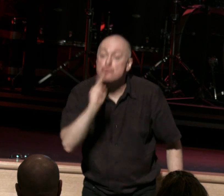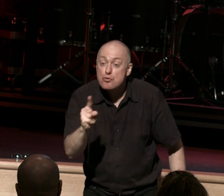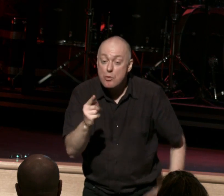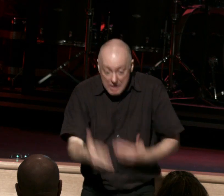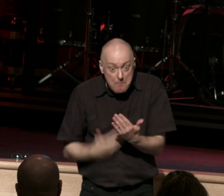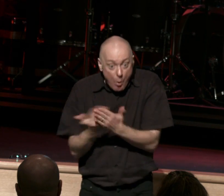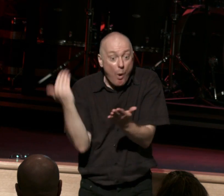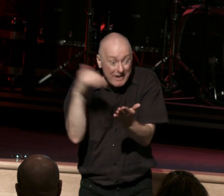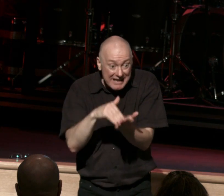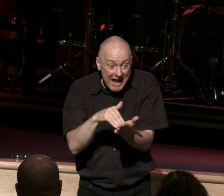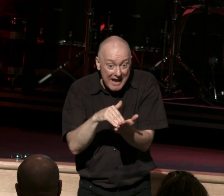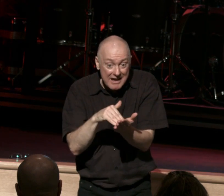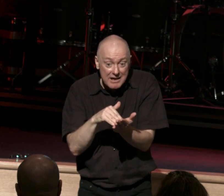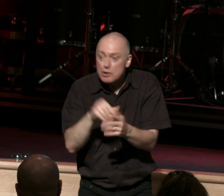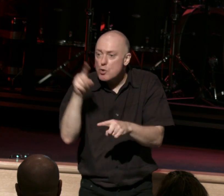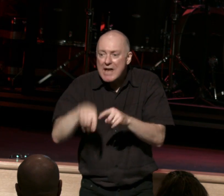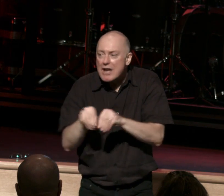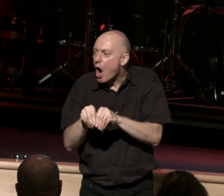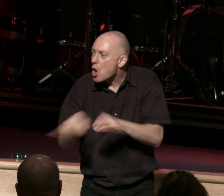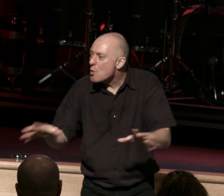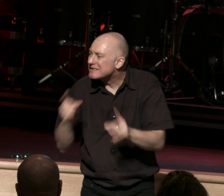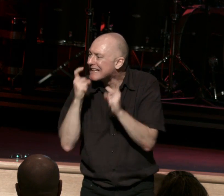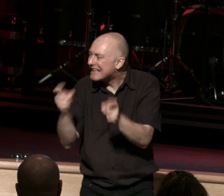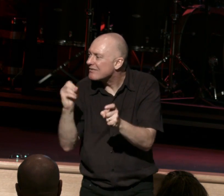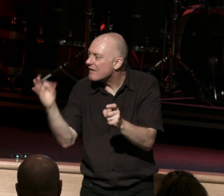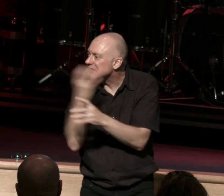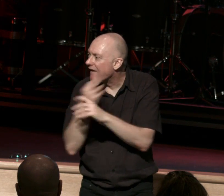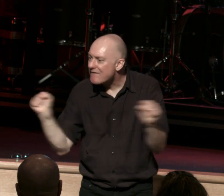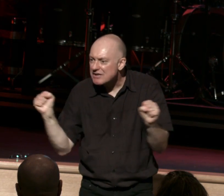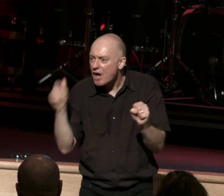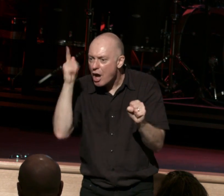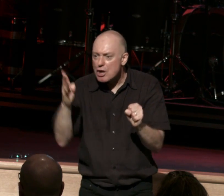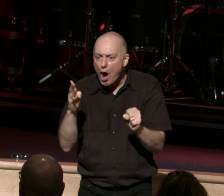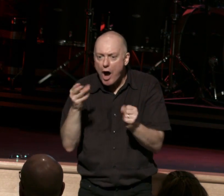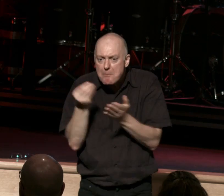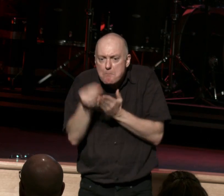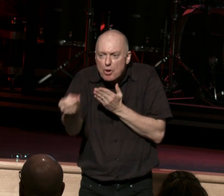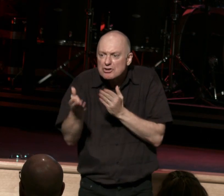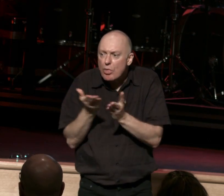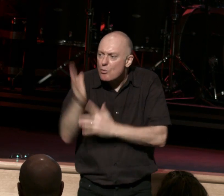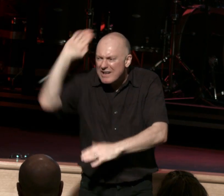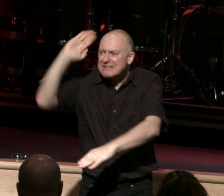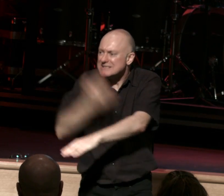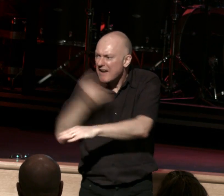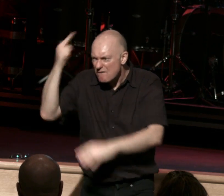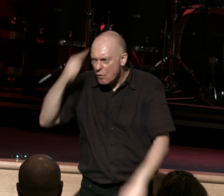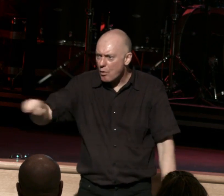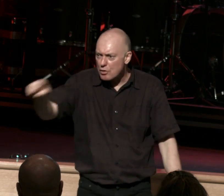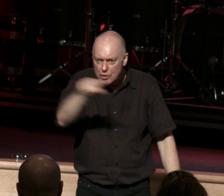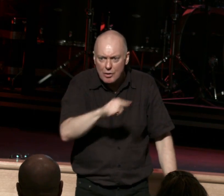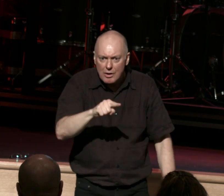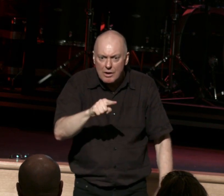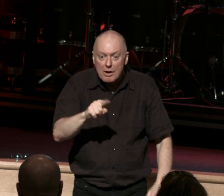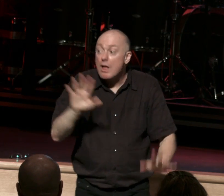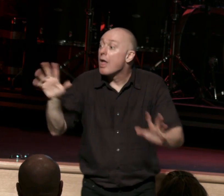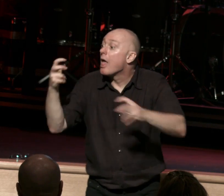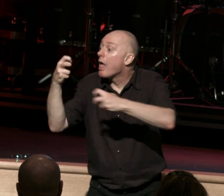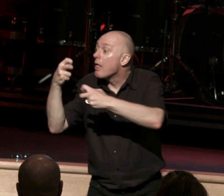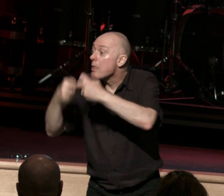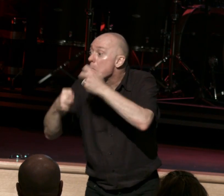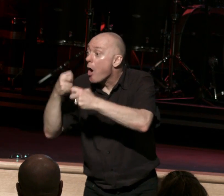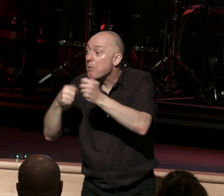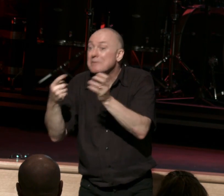you are genuinely born again, you cannot lose the gift of salvation that God has purchased through his Son for you.